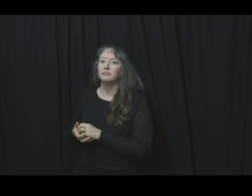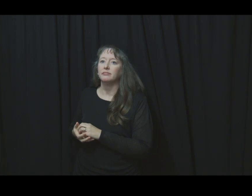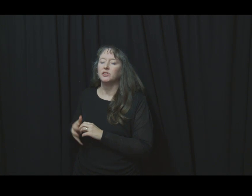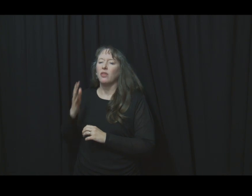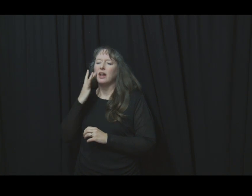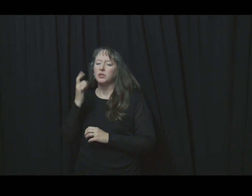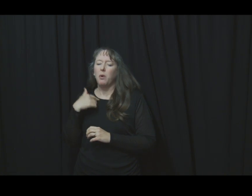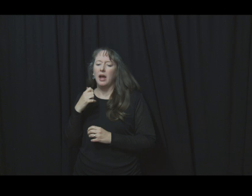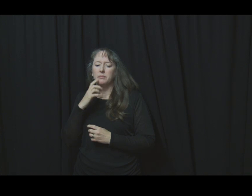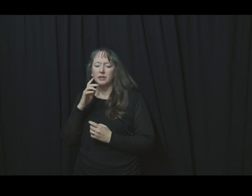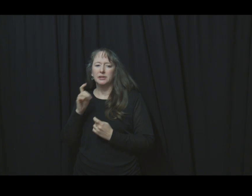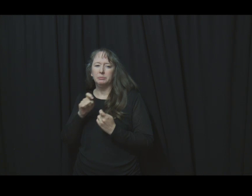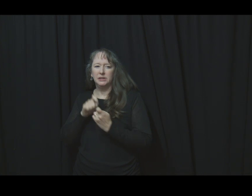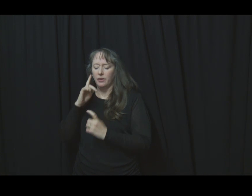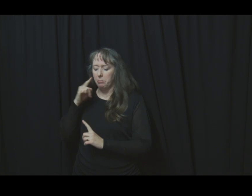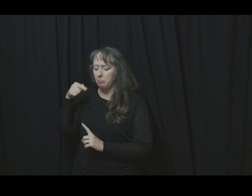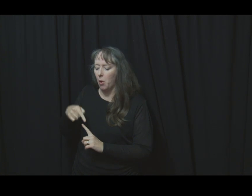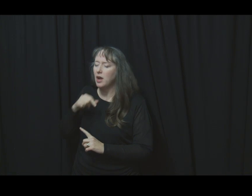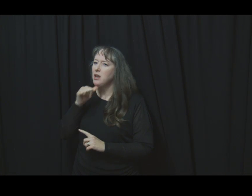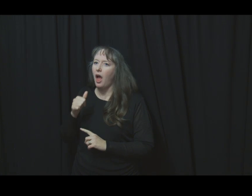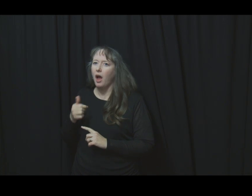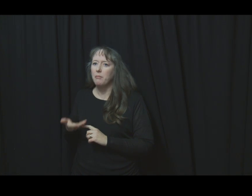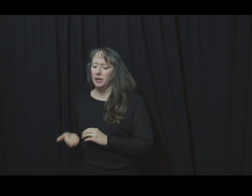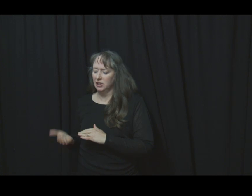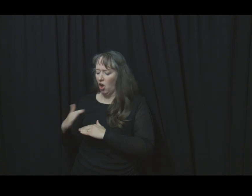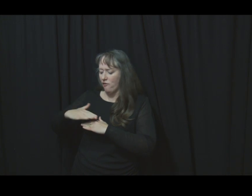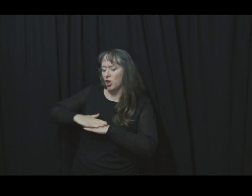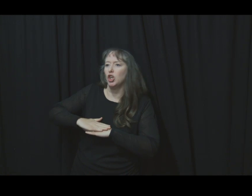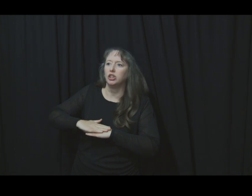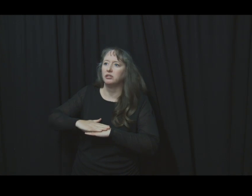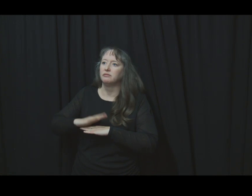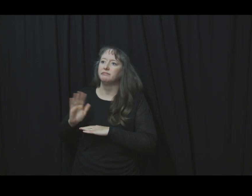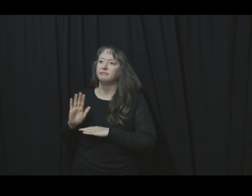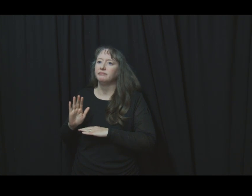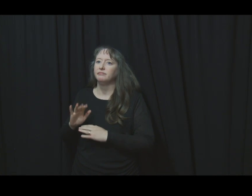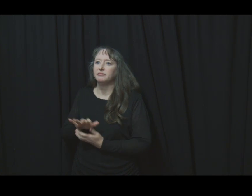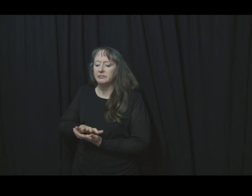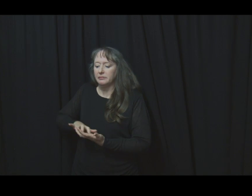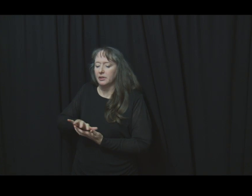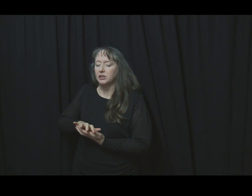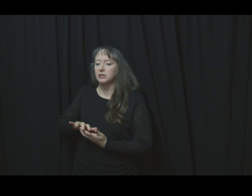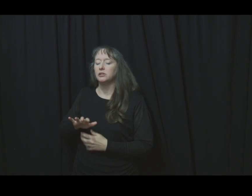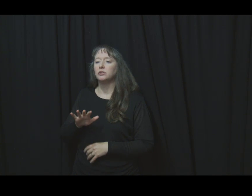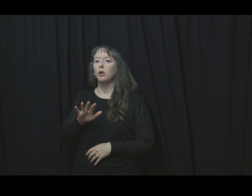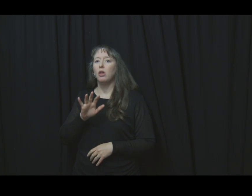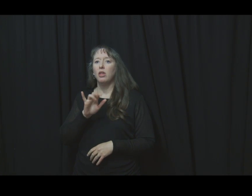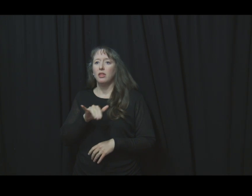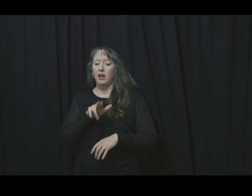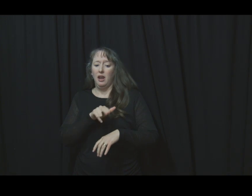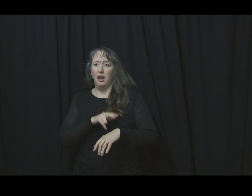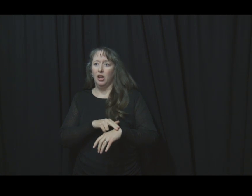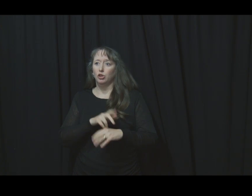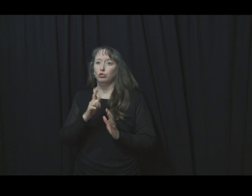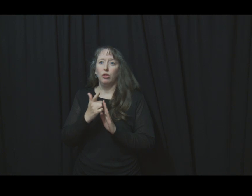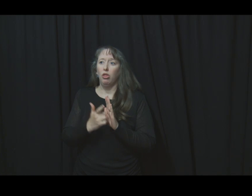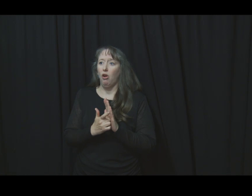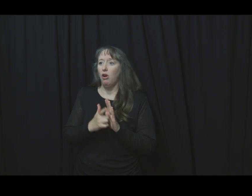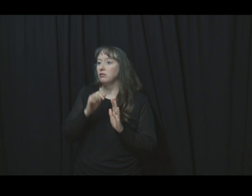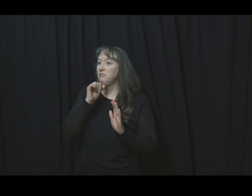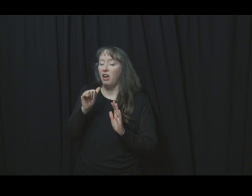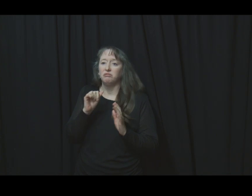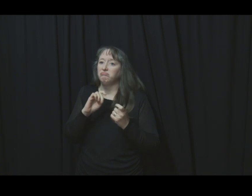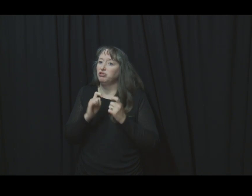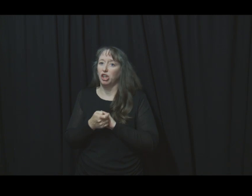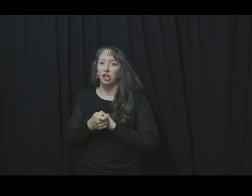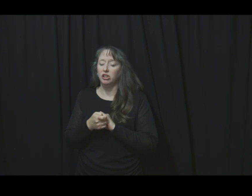that particular point. And I would also say that natural law hasn't changed. As I talked about, I said we have the laws of logic,